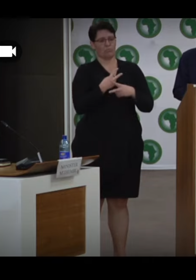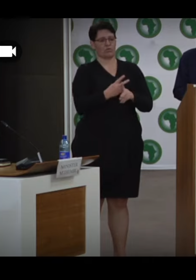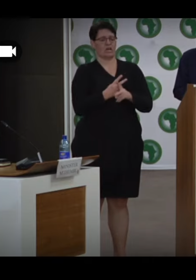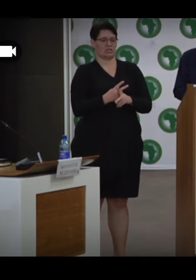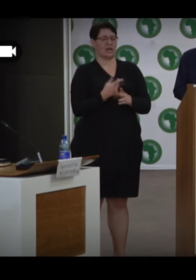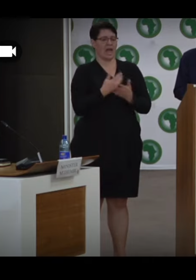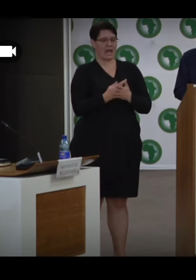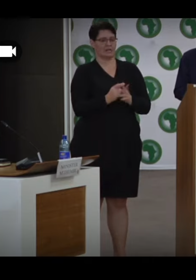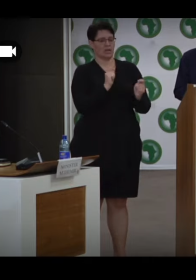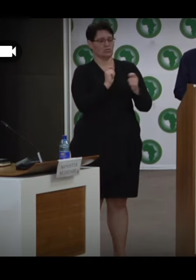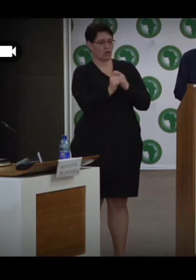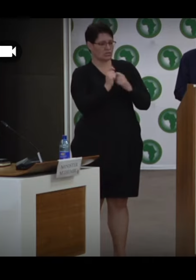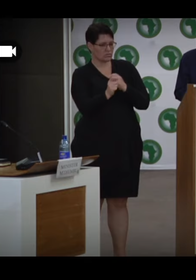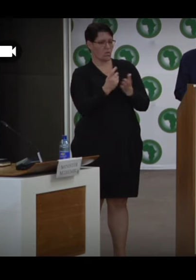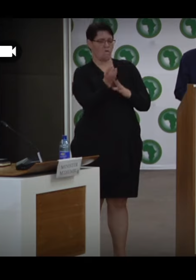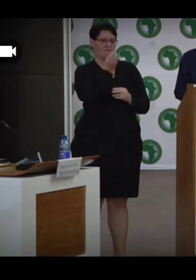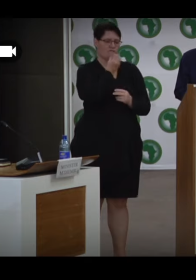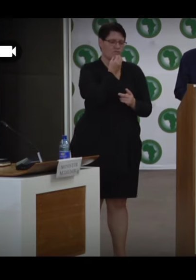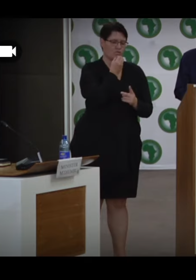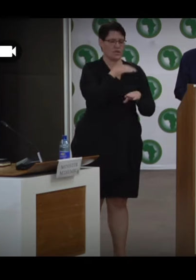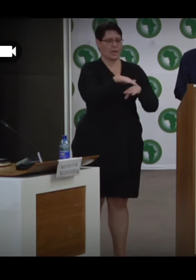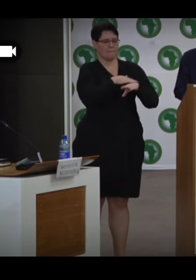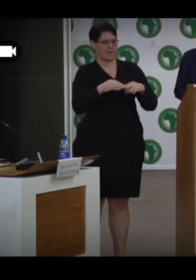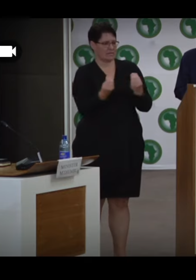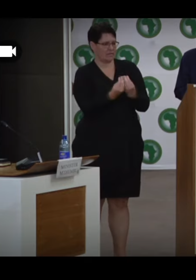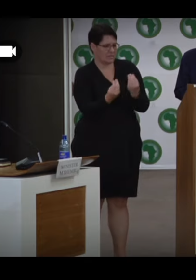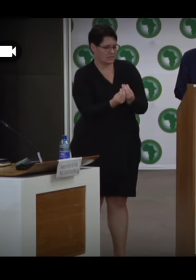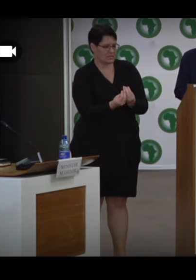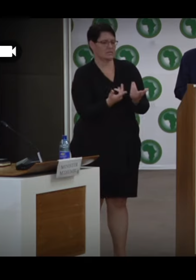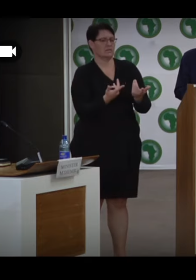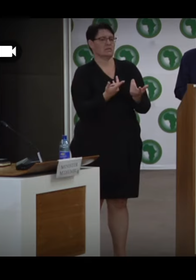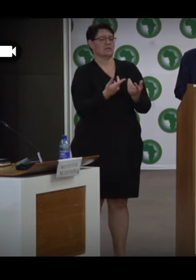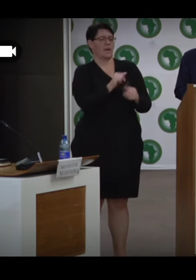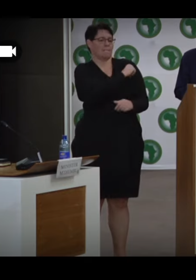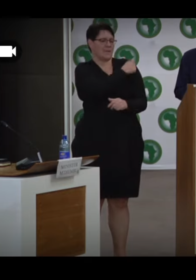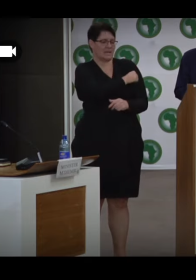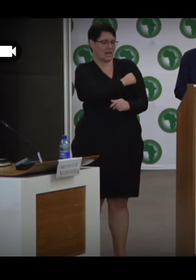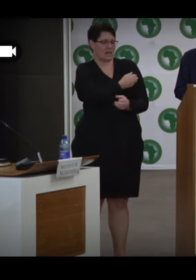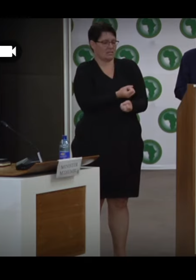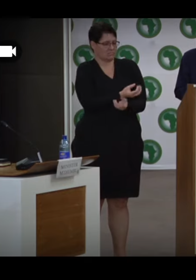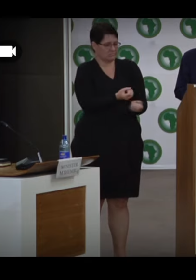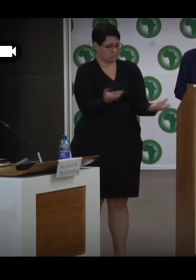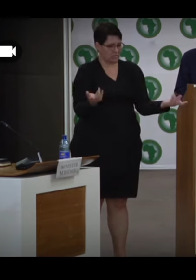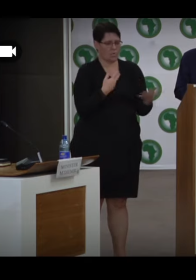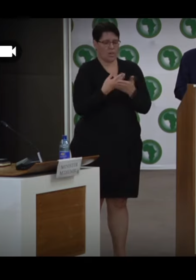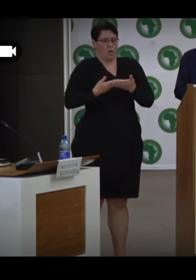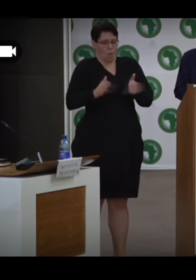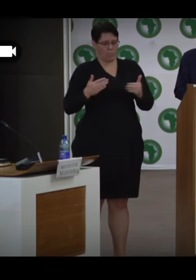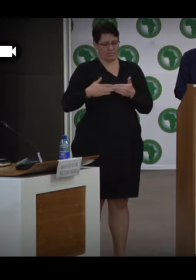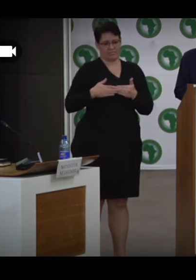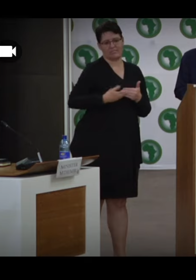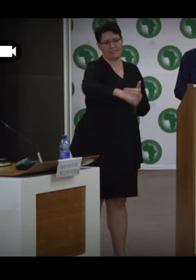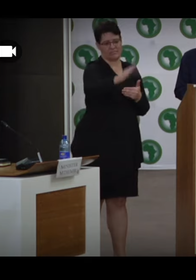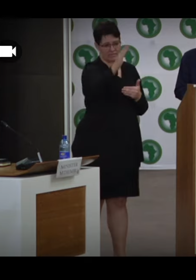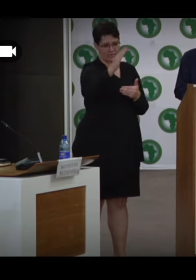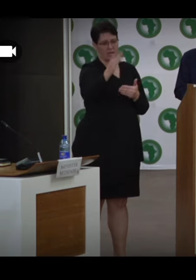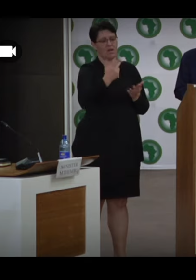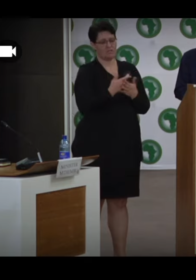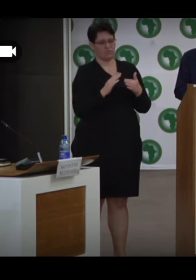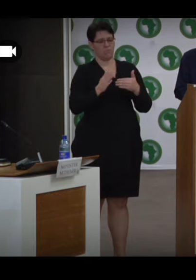production and transportation of food, of basic goods, and of medical supplies will remain open during